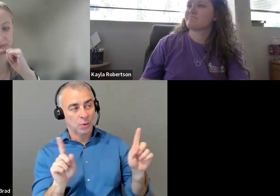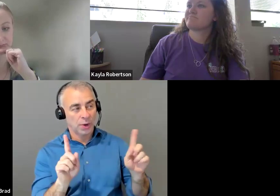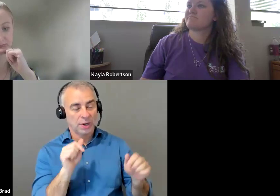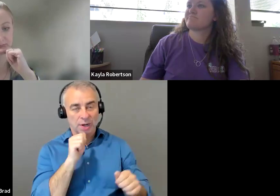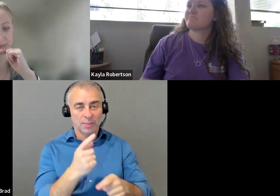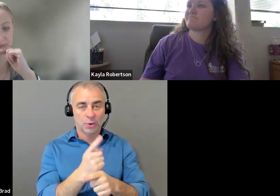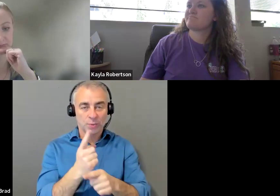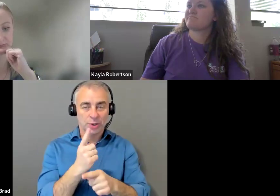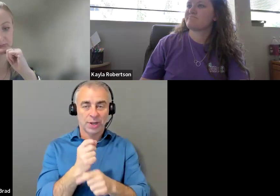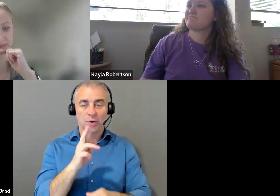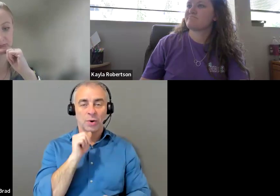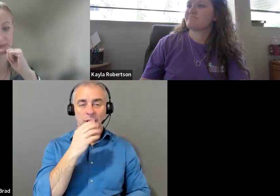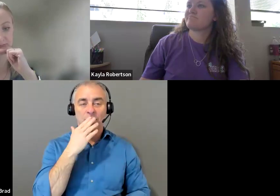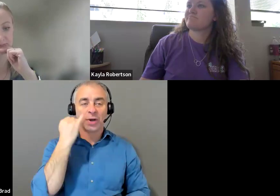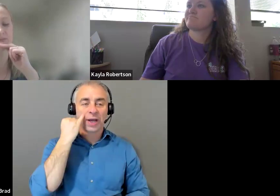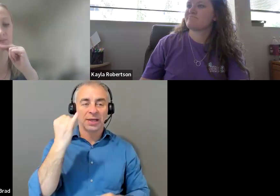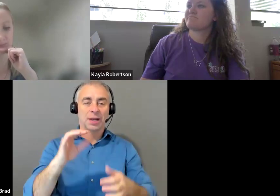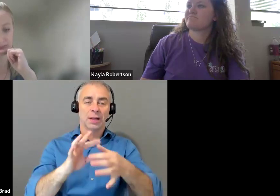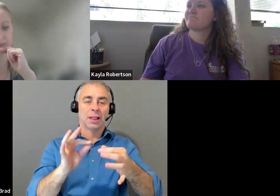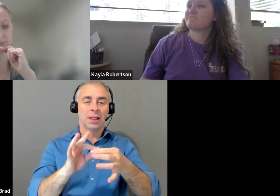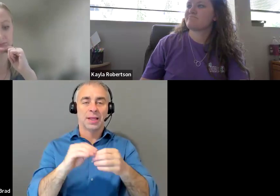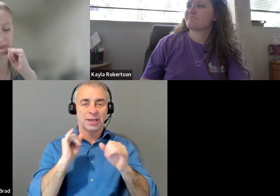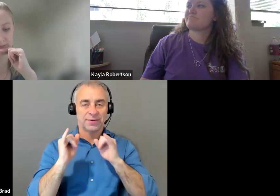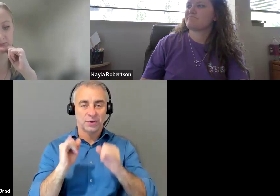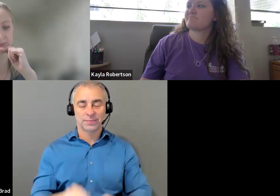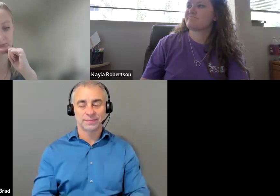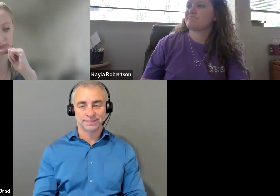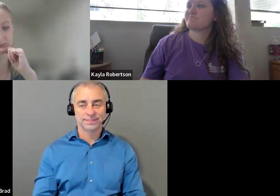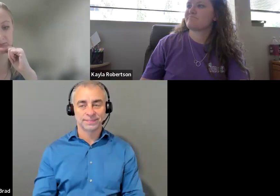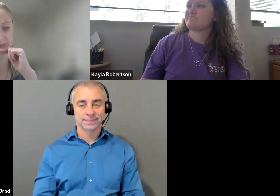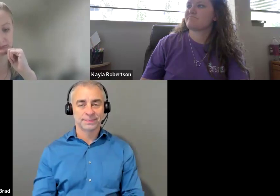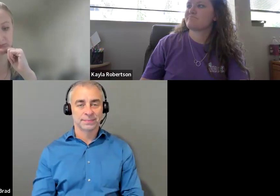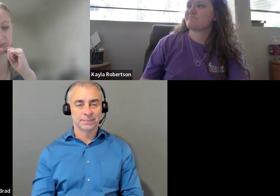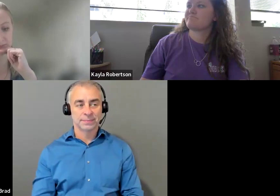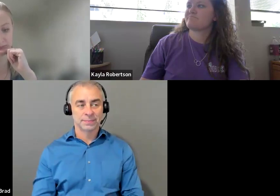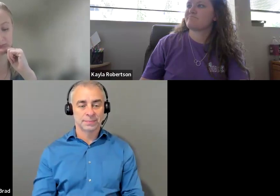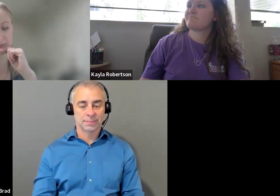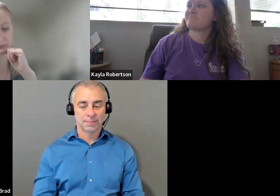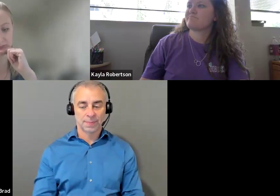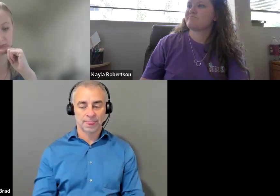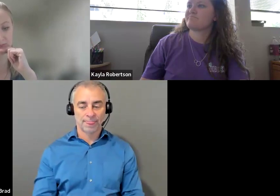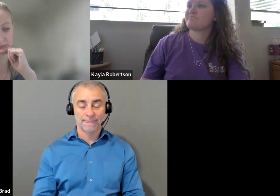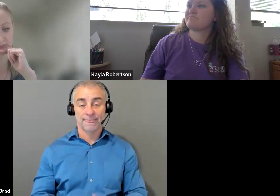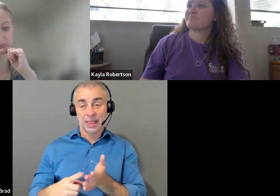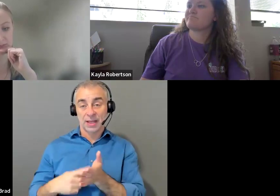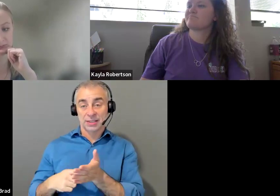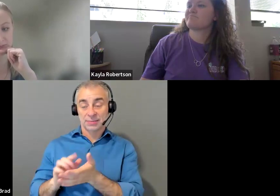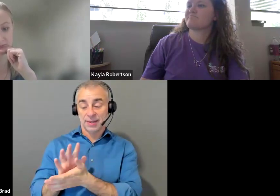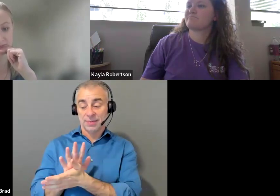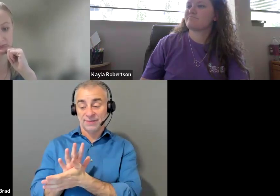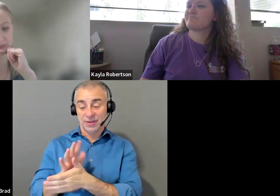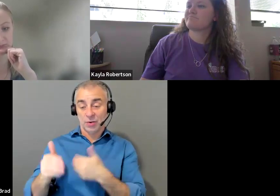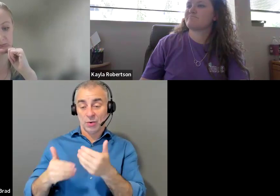or maybe not such a good idea for an interview. Then we might do the video where things are going well. What good things